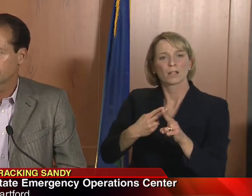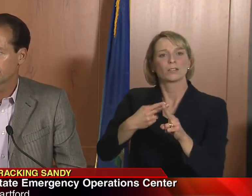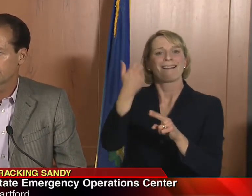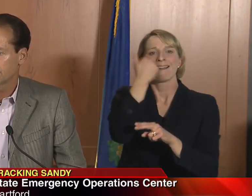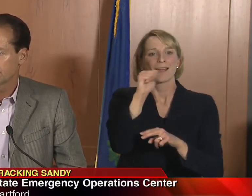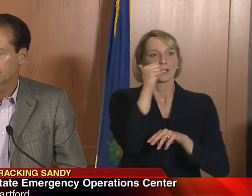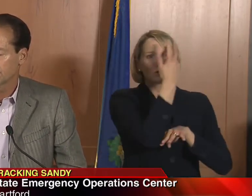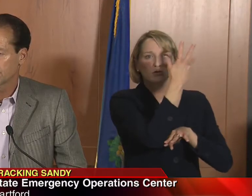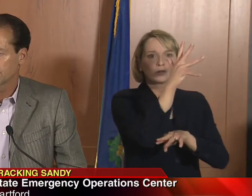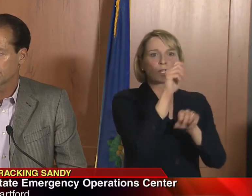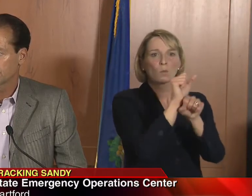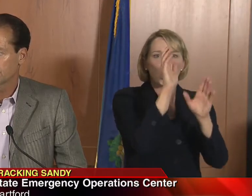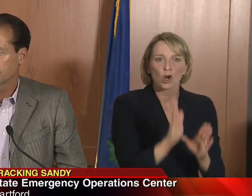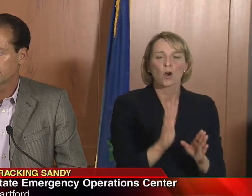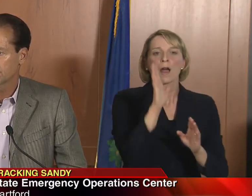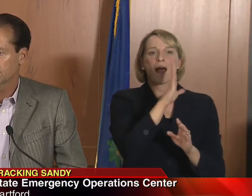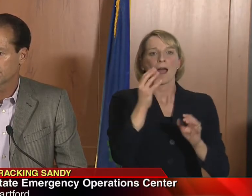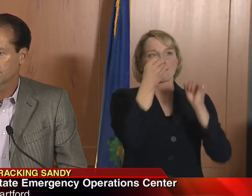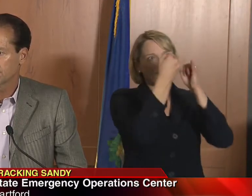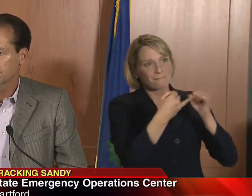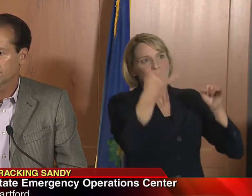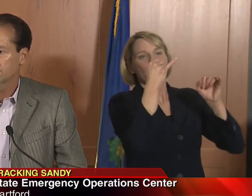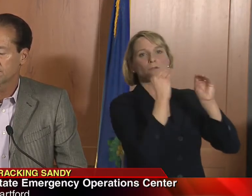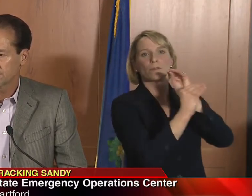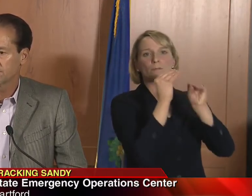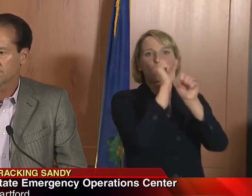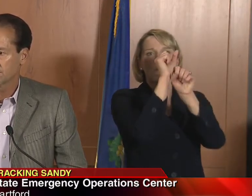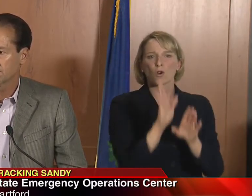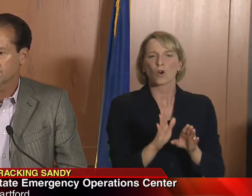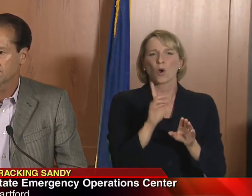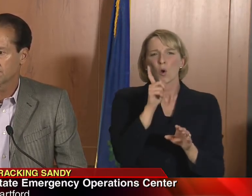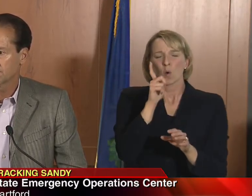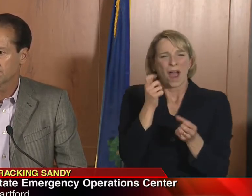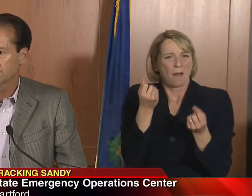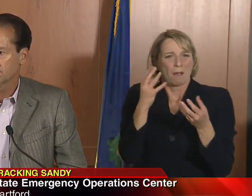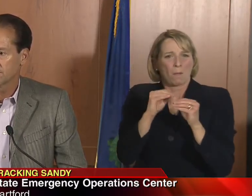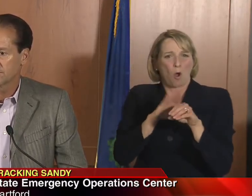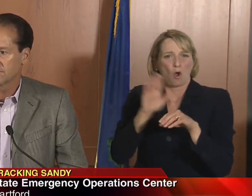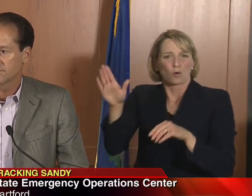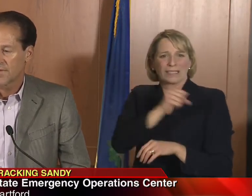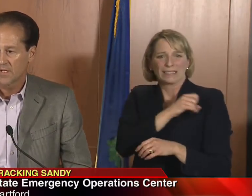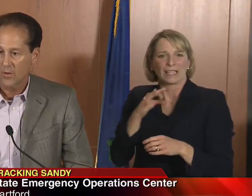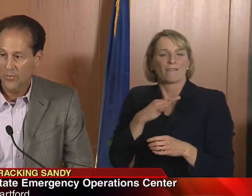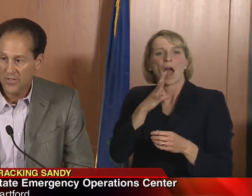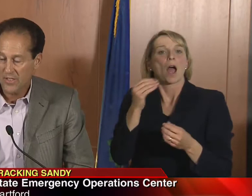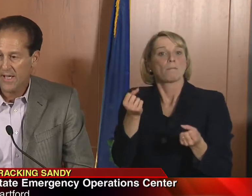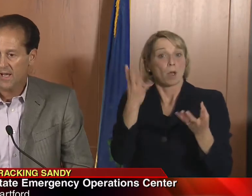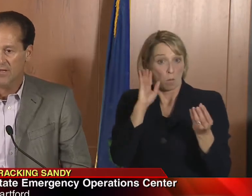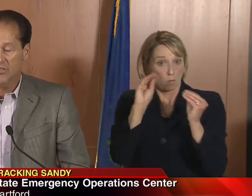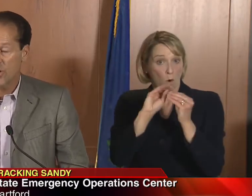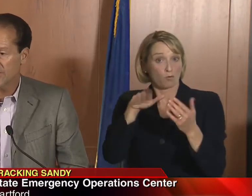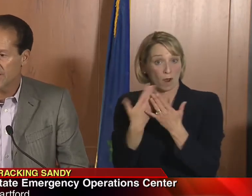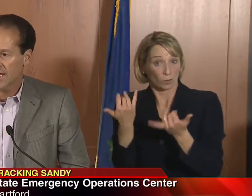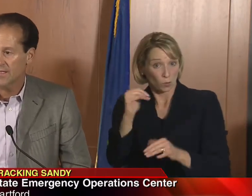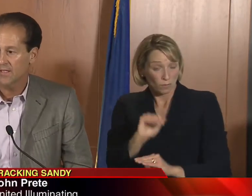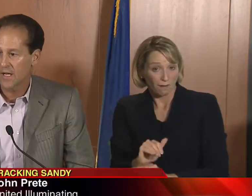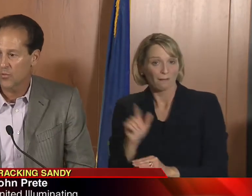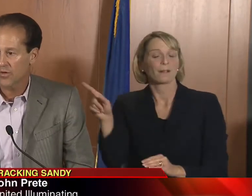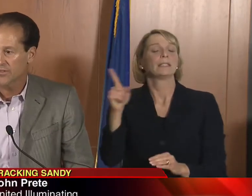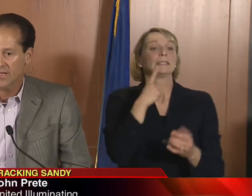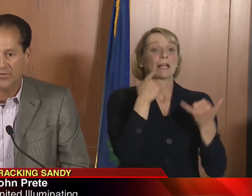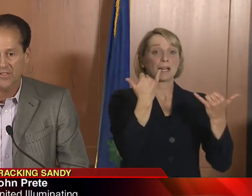tree workers you have in your on your current staff, and then what you're also bringing in by tonight? Yeah, we presently have